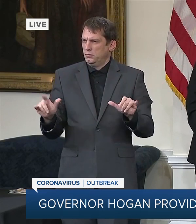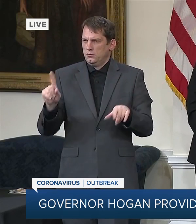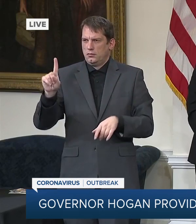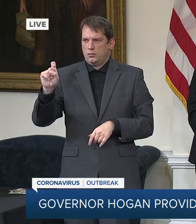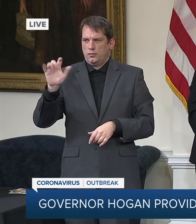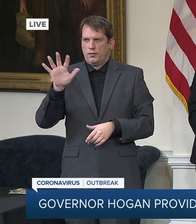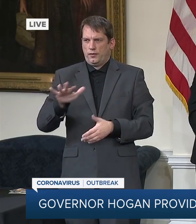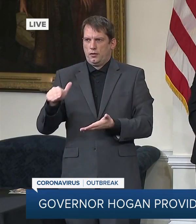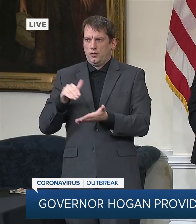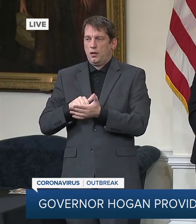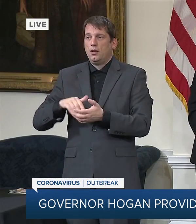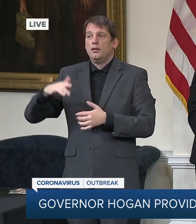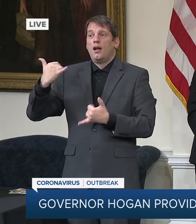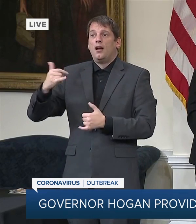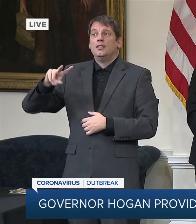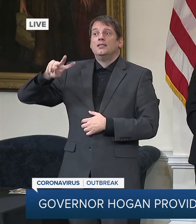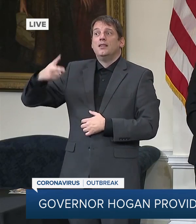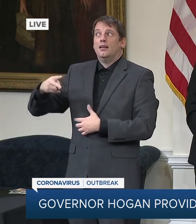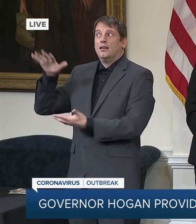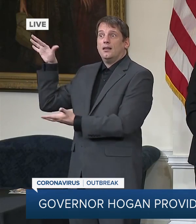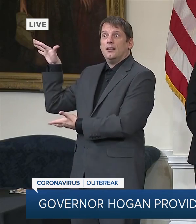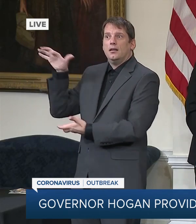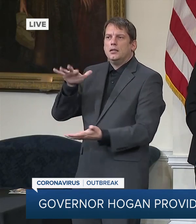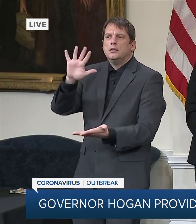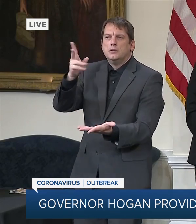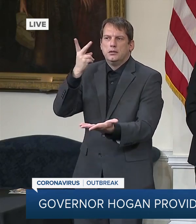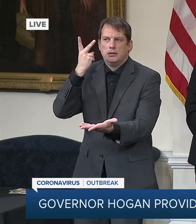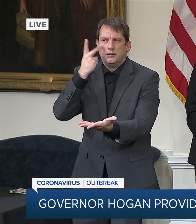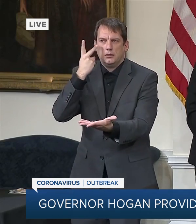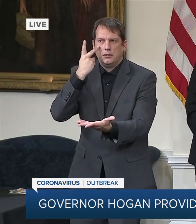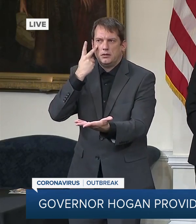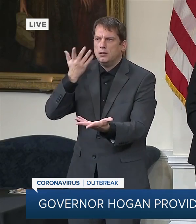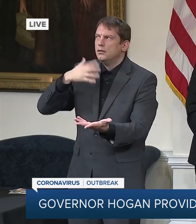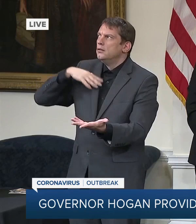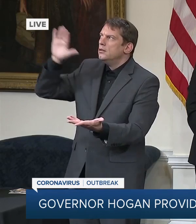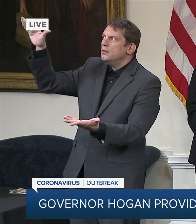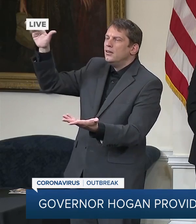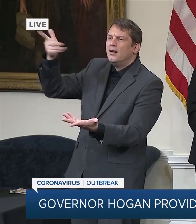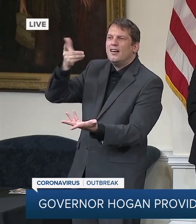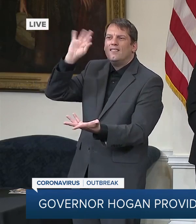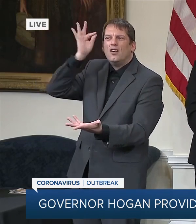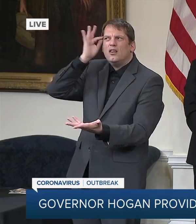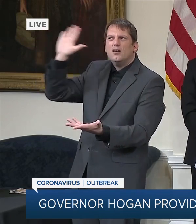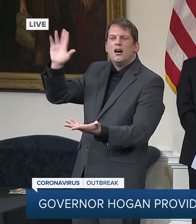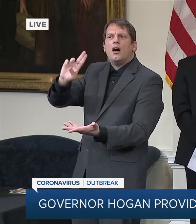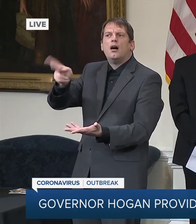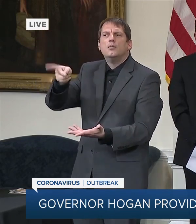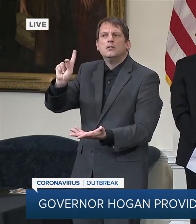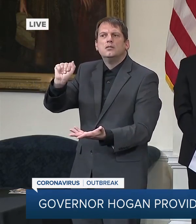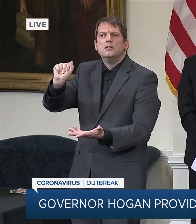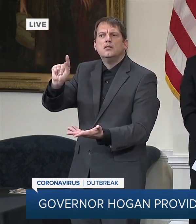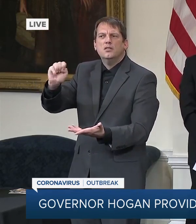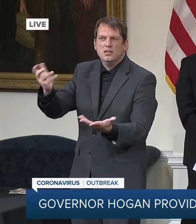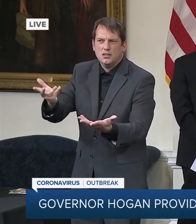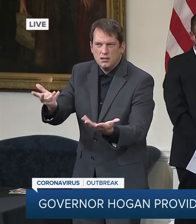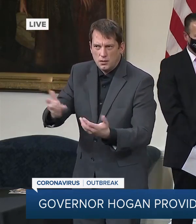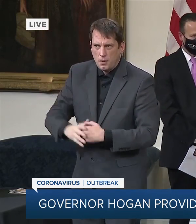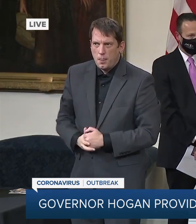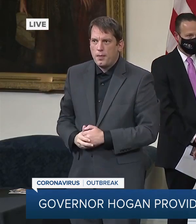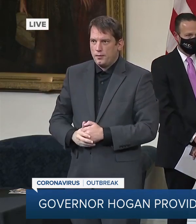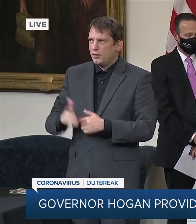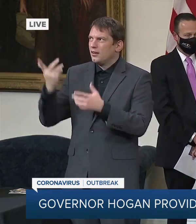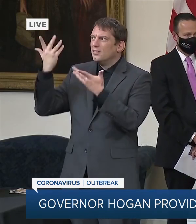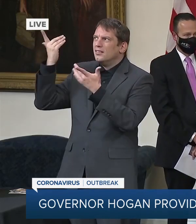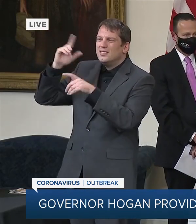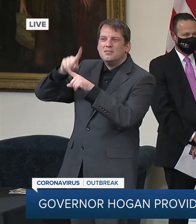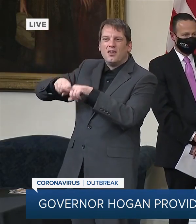weekly as they get updates from the manufacturers. So have you got an update on Allegheny and Garrett